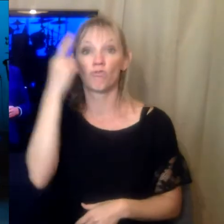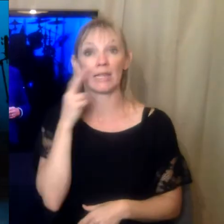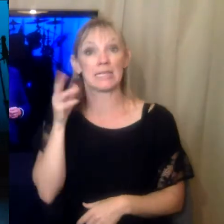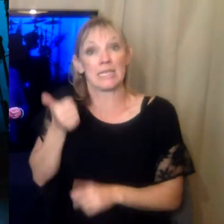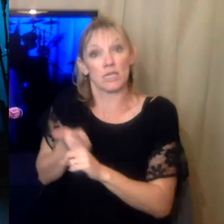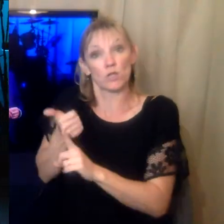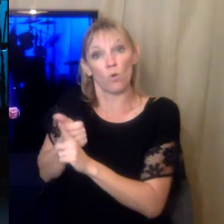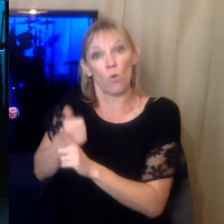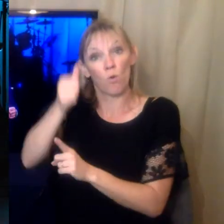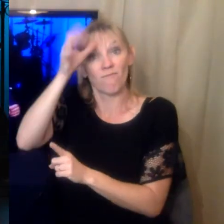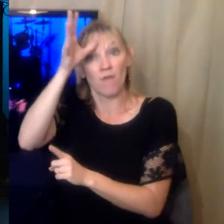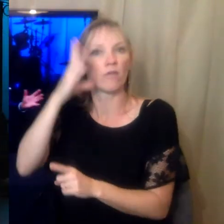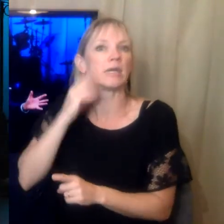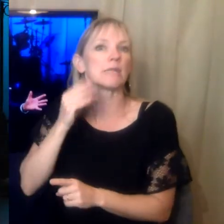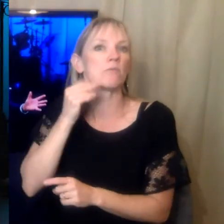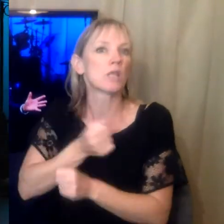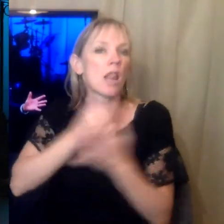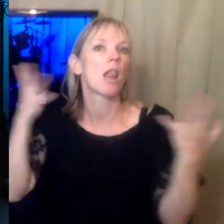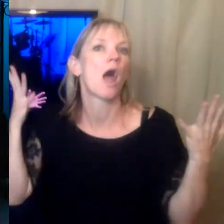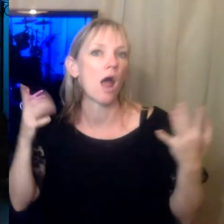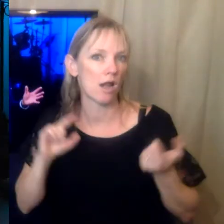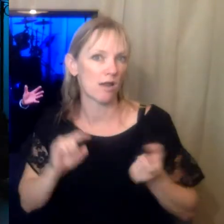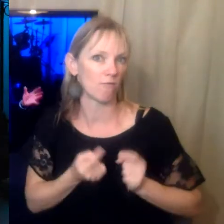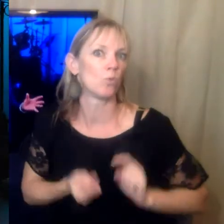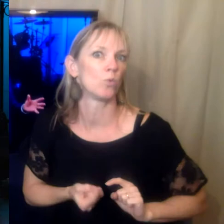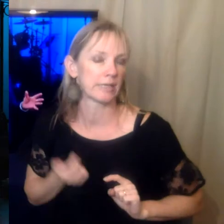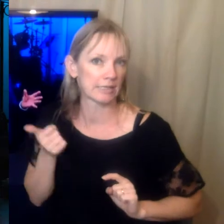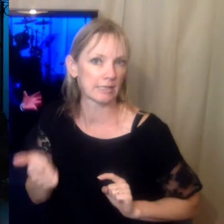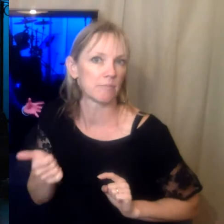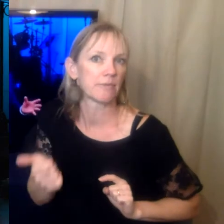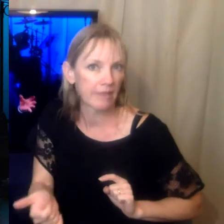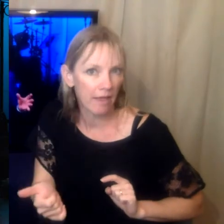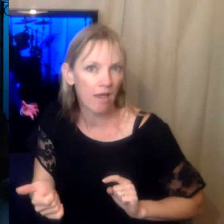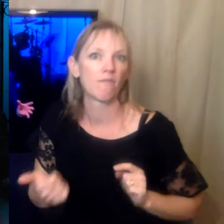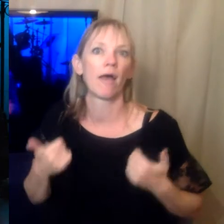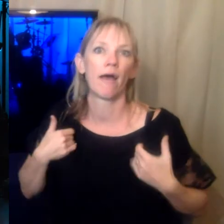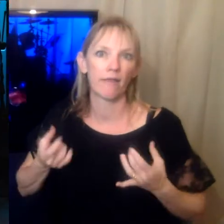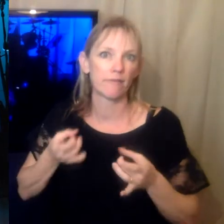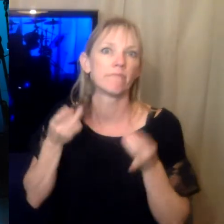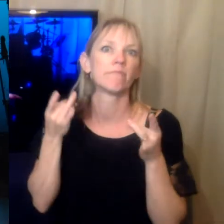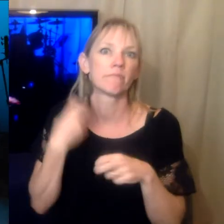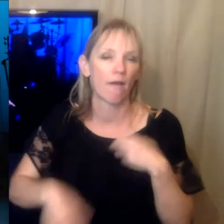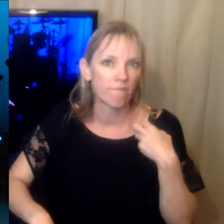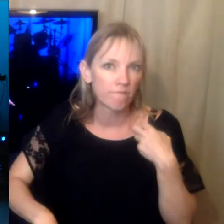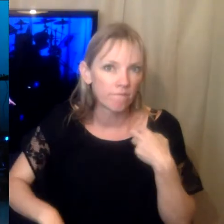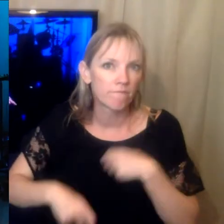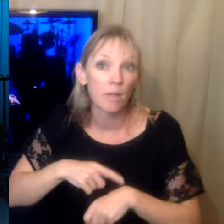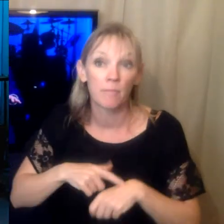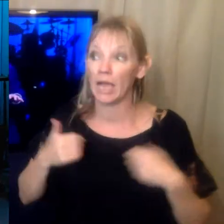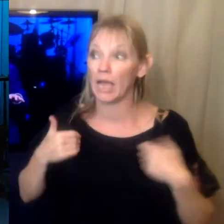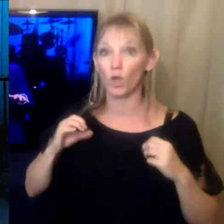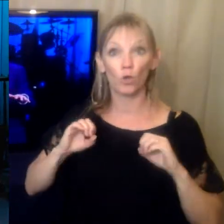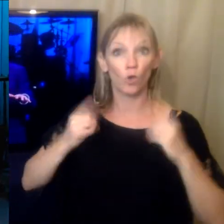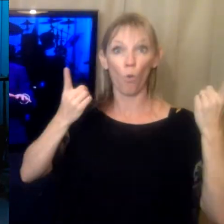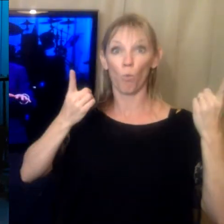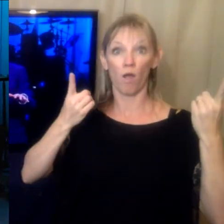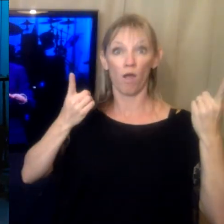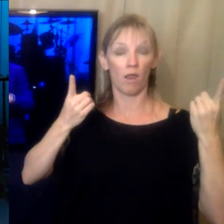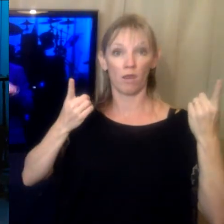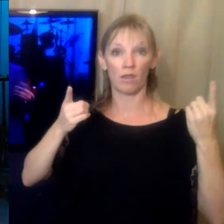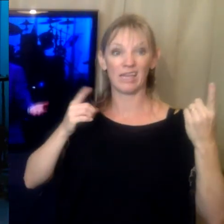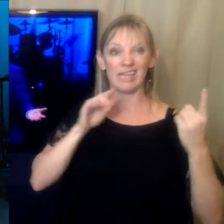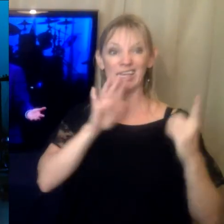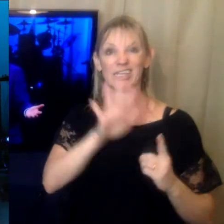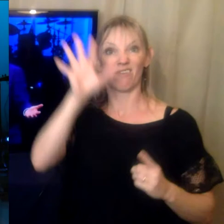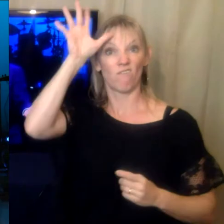his own father had experienced a lot of woundings and had a really tough go of it. And there was nobody around his father to